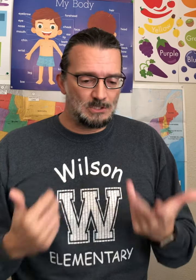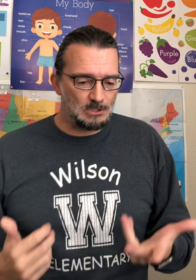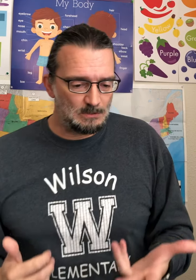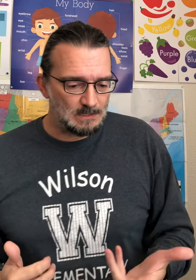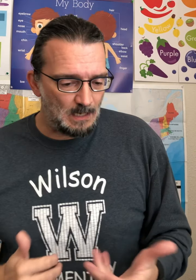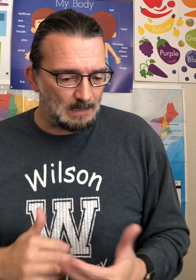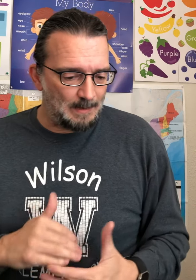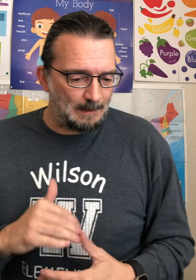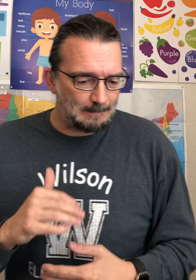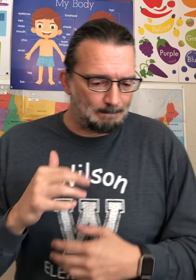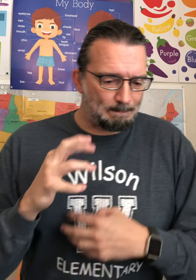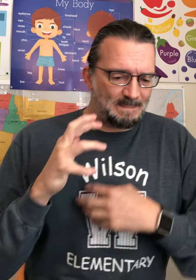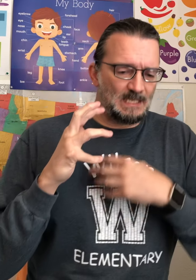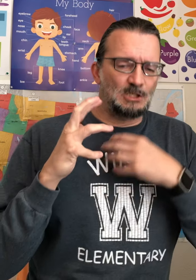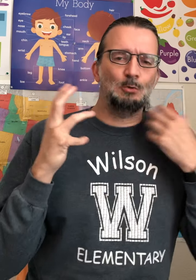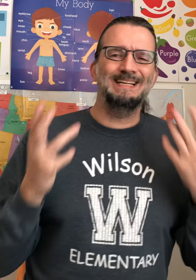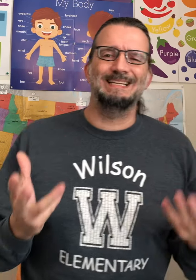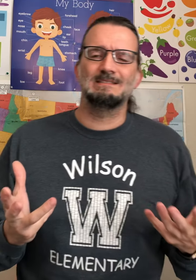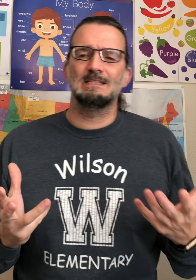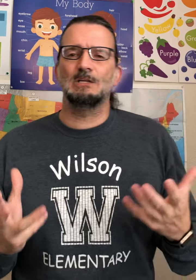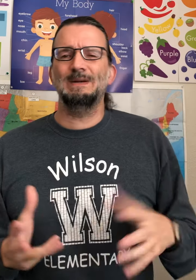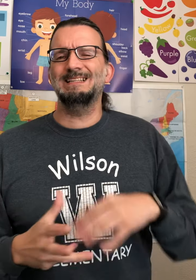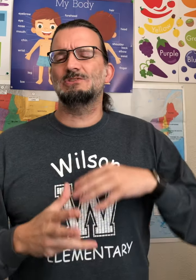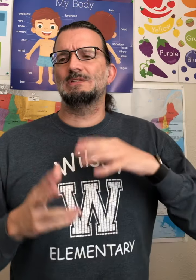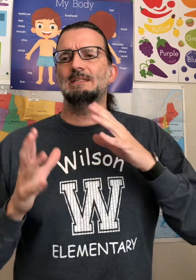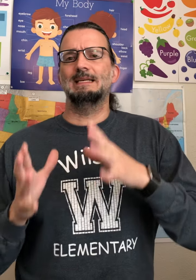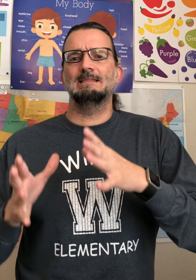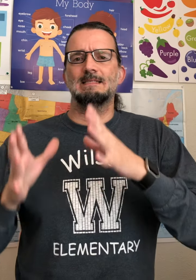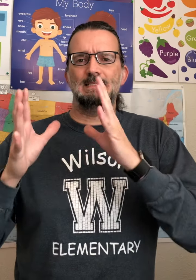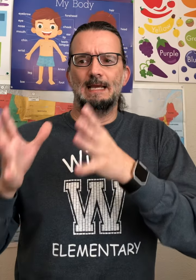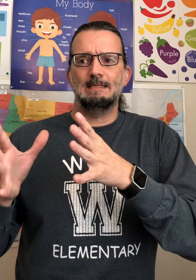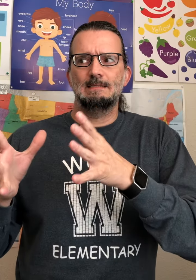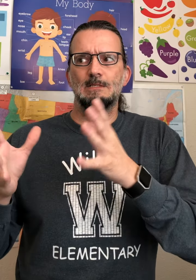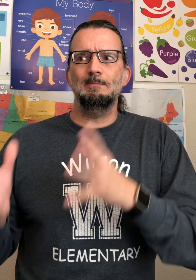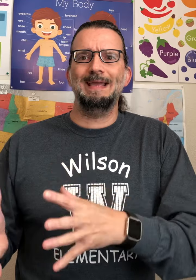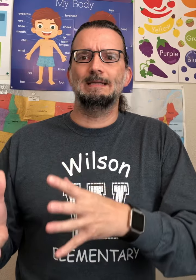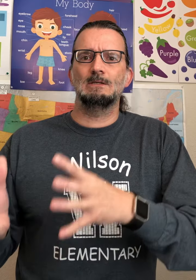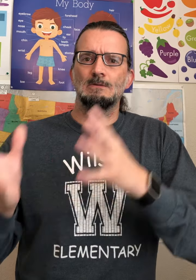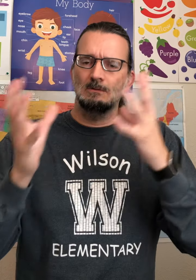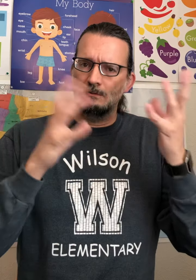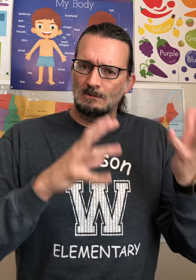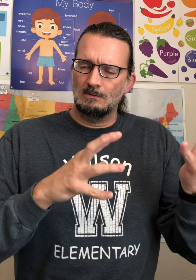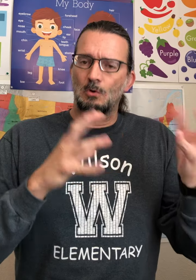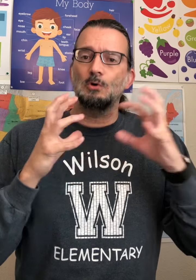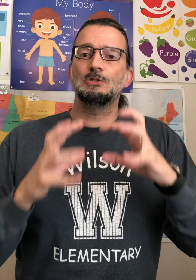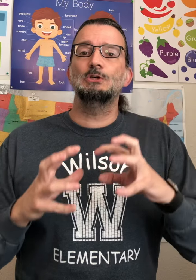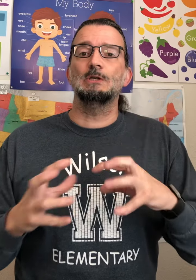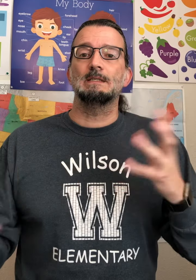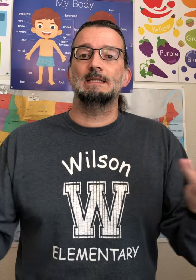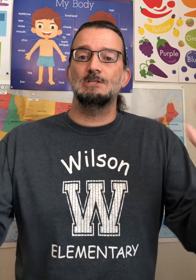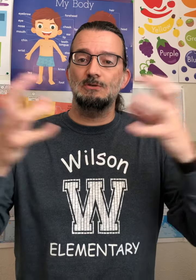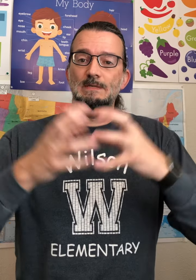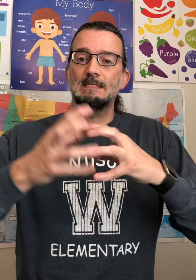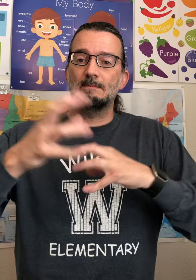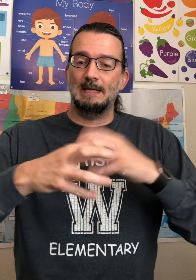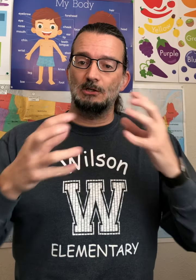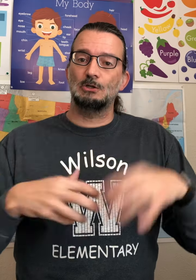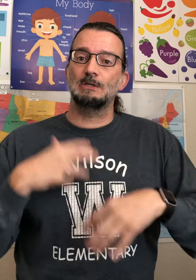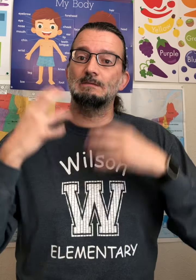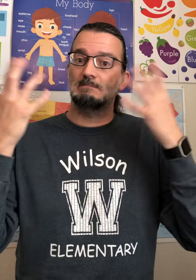do is talk about the ingredients. Ingredients are the things it takes to make or to cook, the things you need to make or cook a